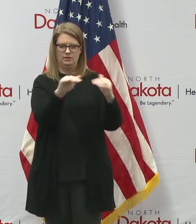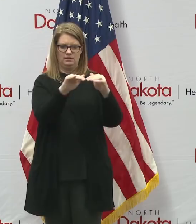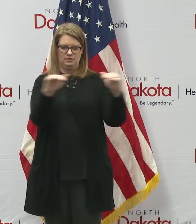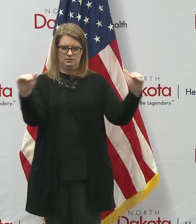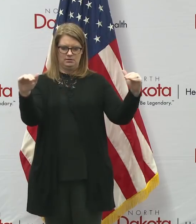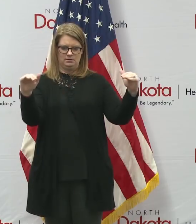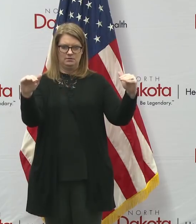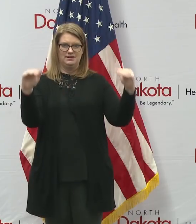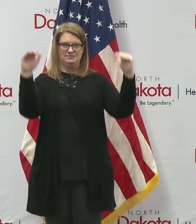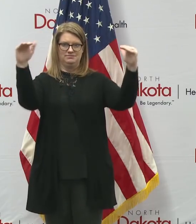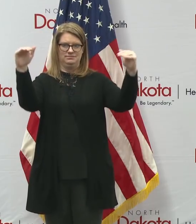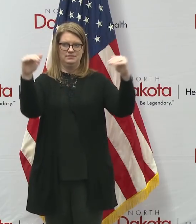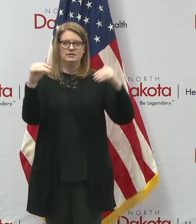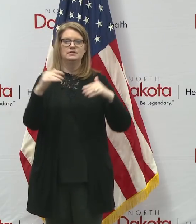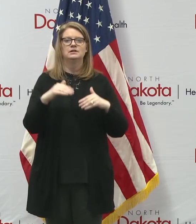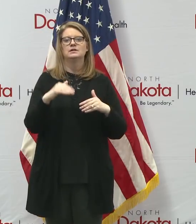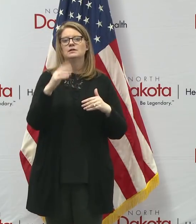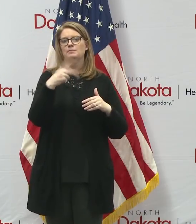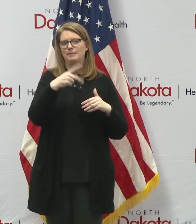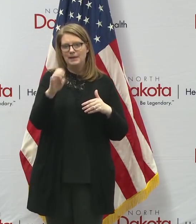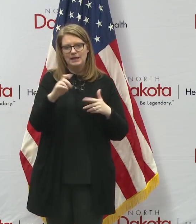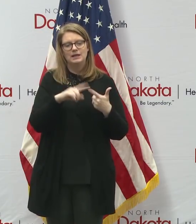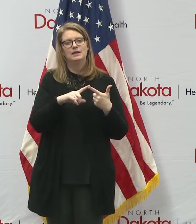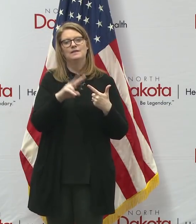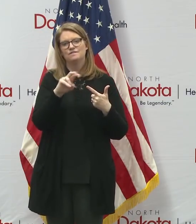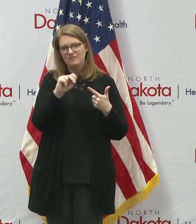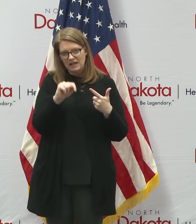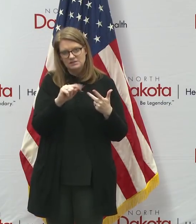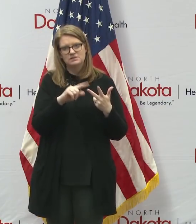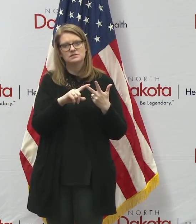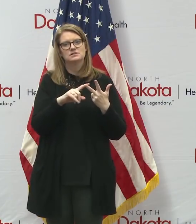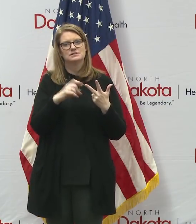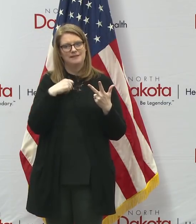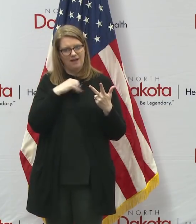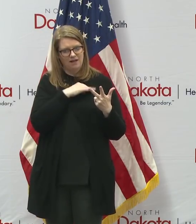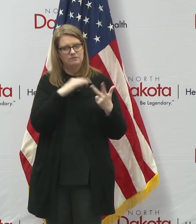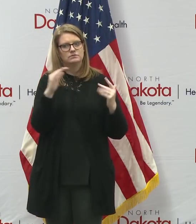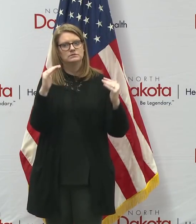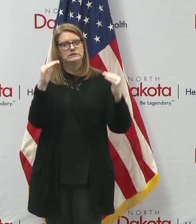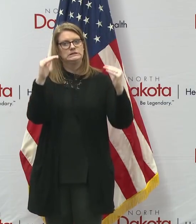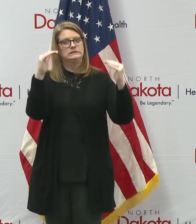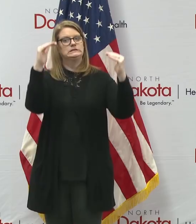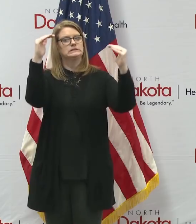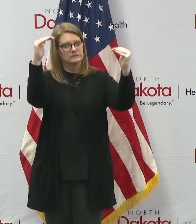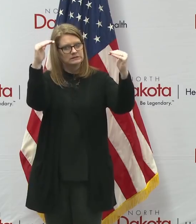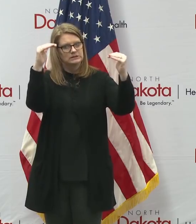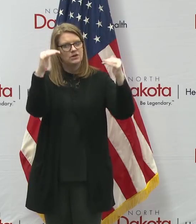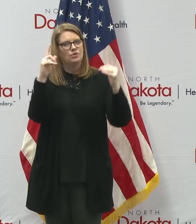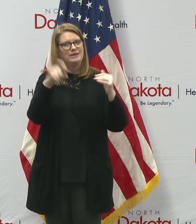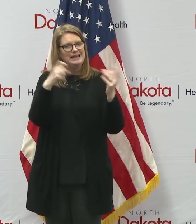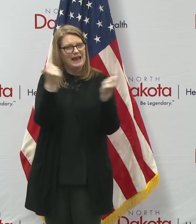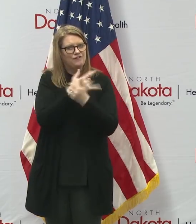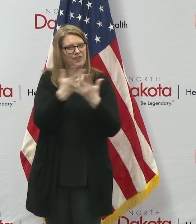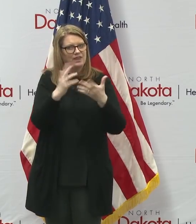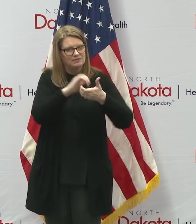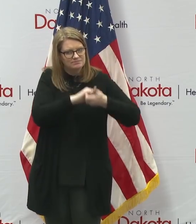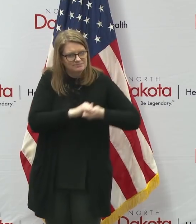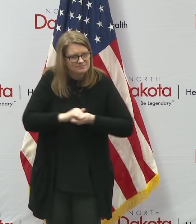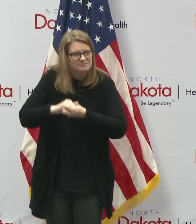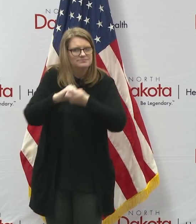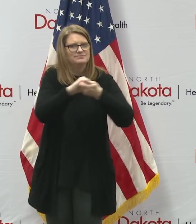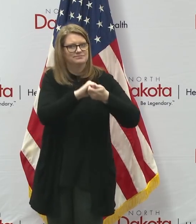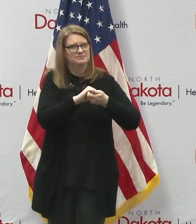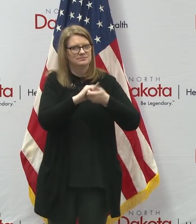raise staffing up, we're trying to raise PPE up, we're trying to raise ventilators up to get higher capacity, because we need all those things together. And that includes